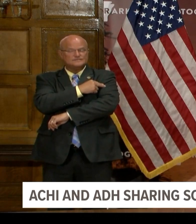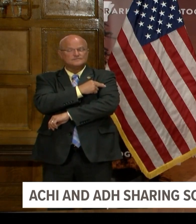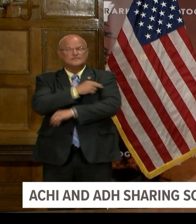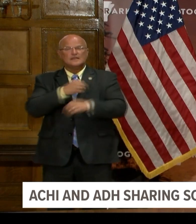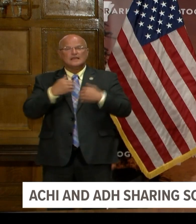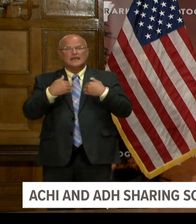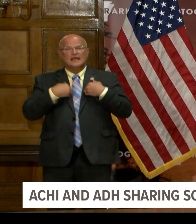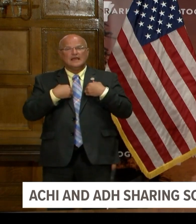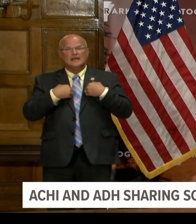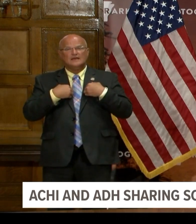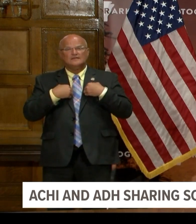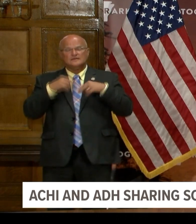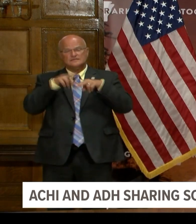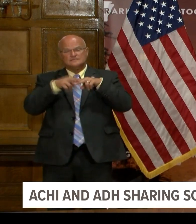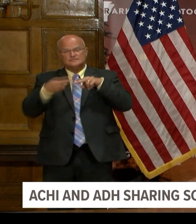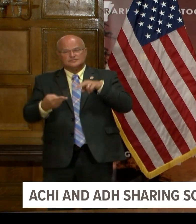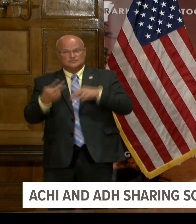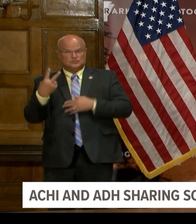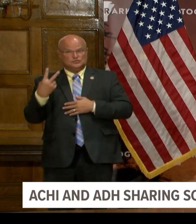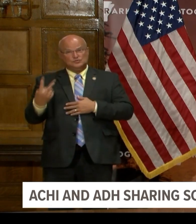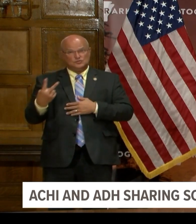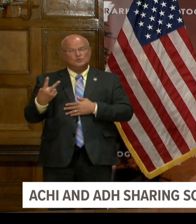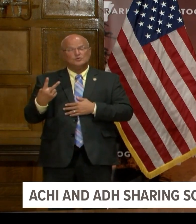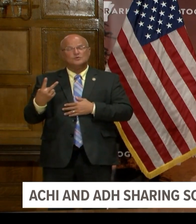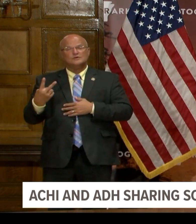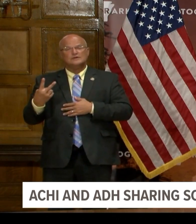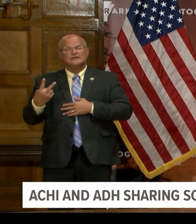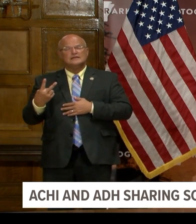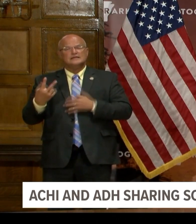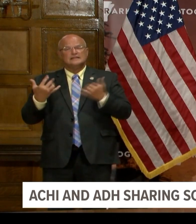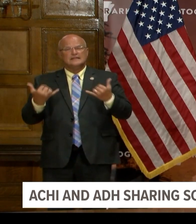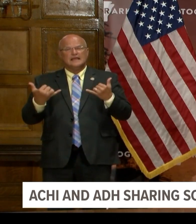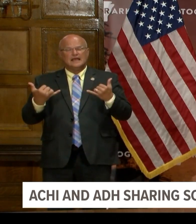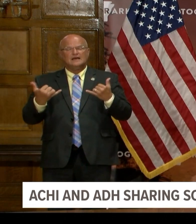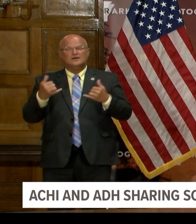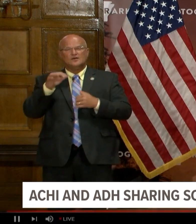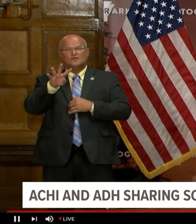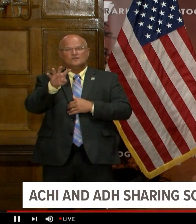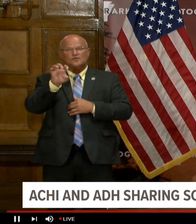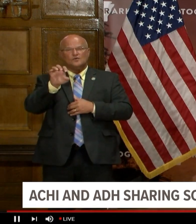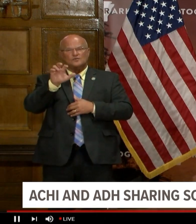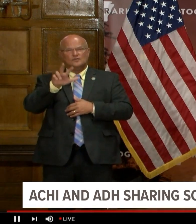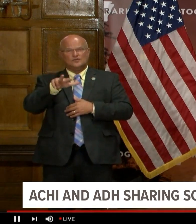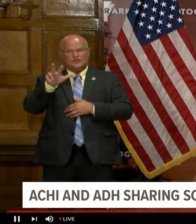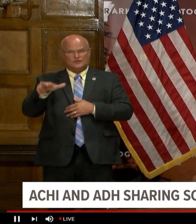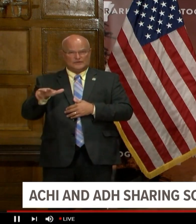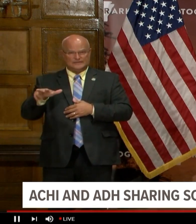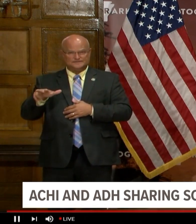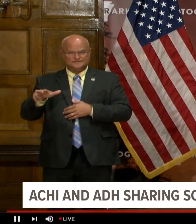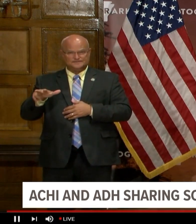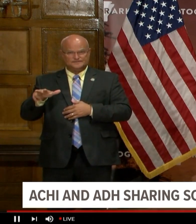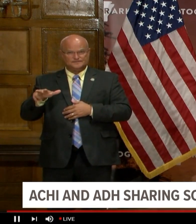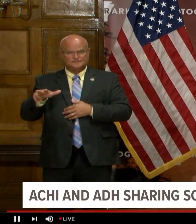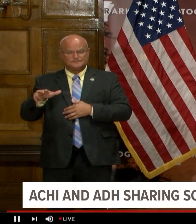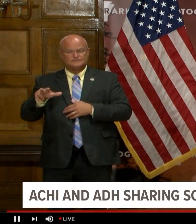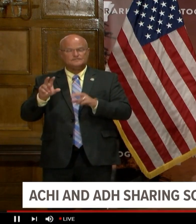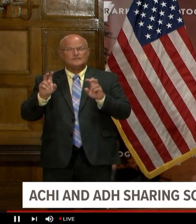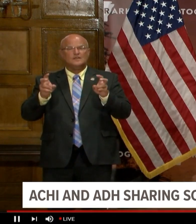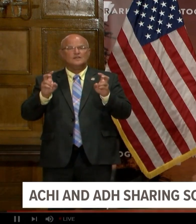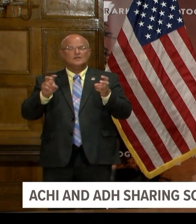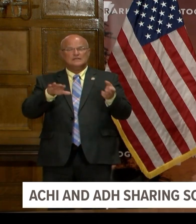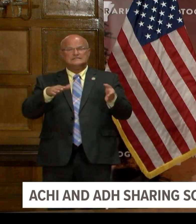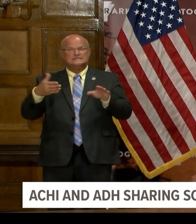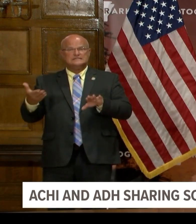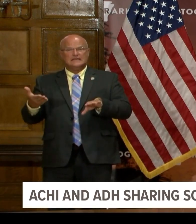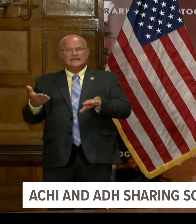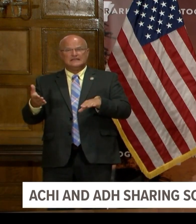have 2 fewer that are hospitalized. That brings us down to 433. In terms of deaths, we